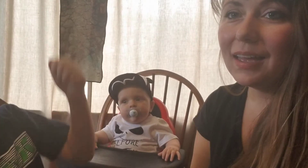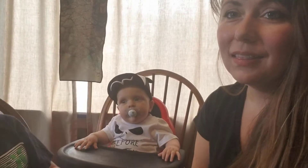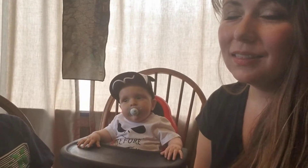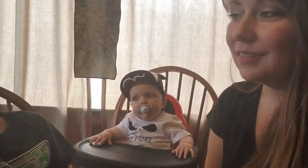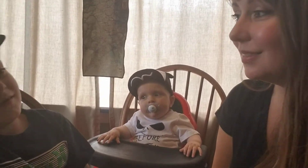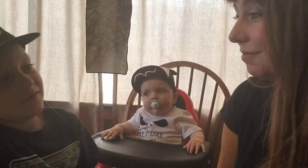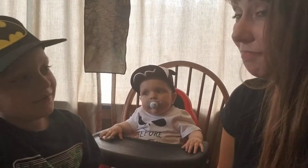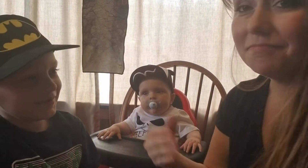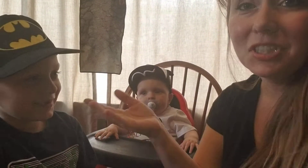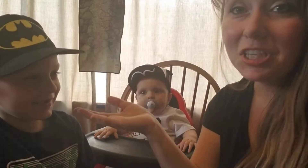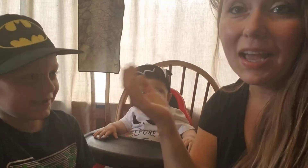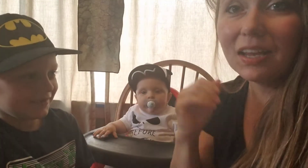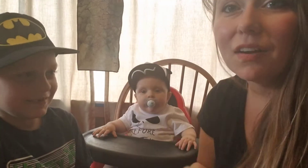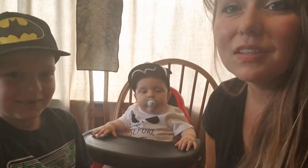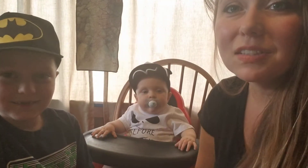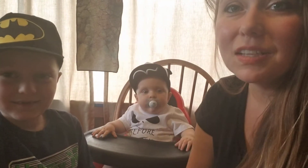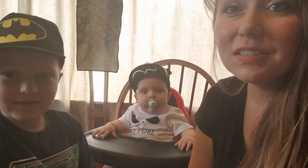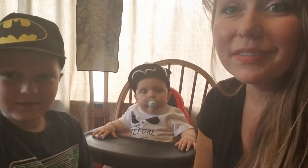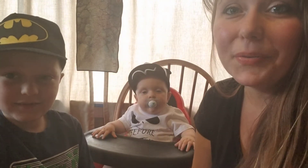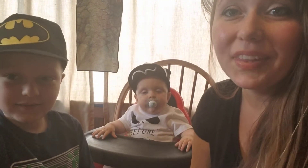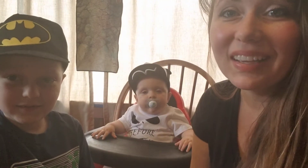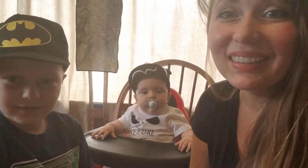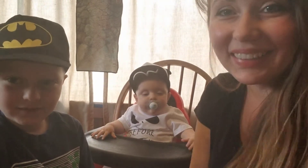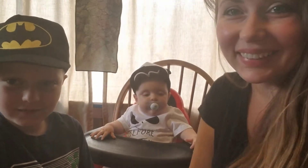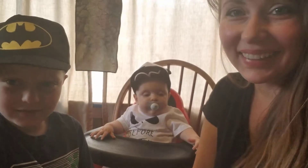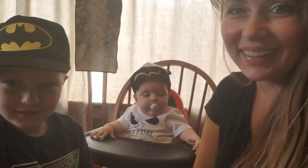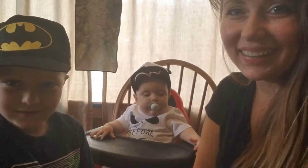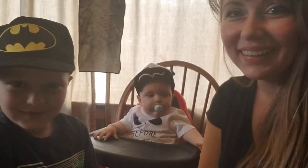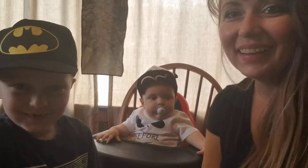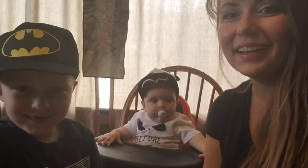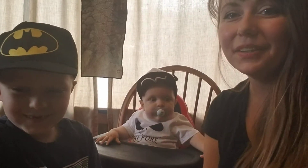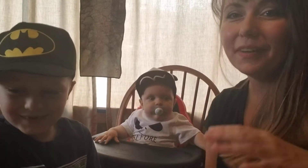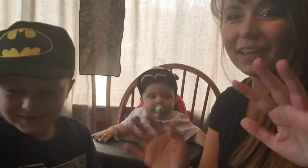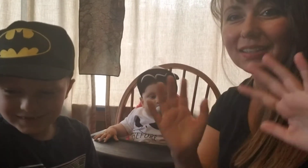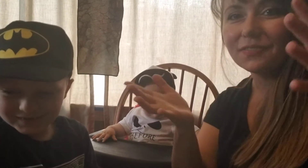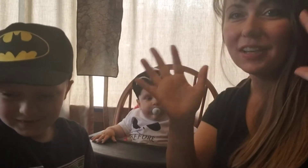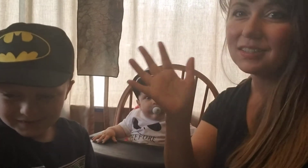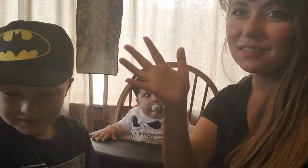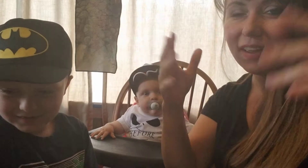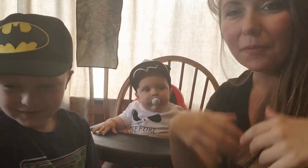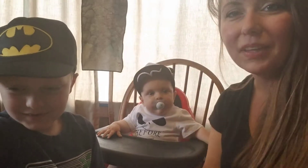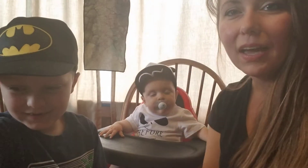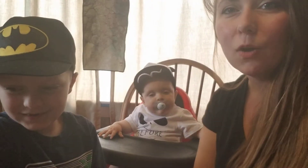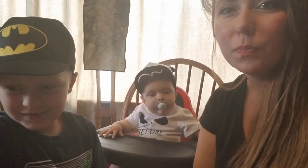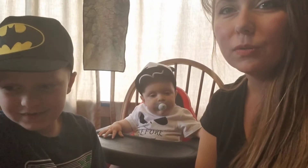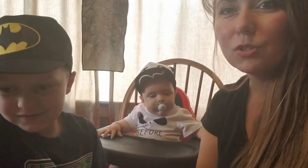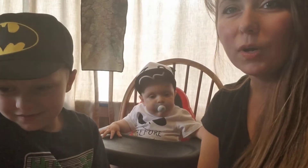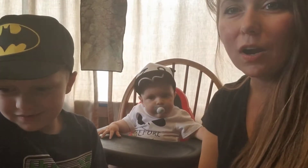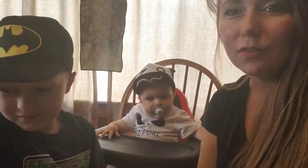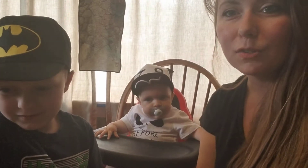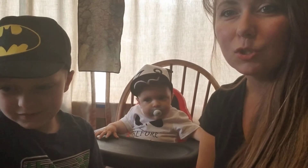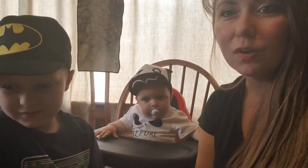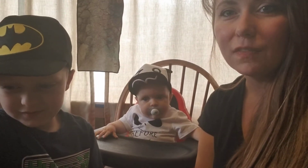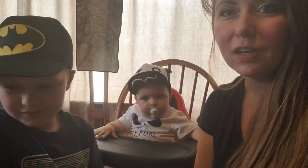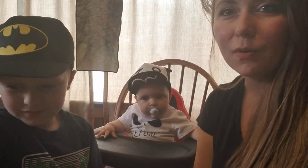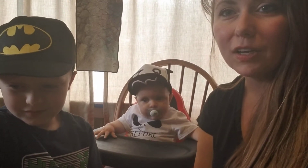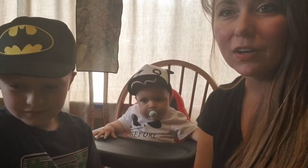And Channing obviously does his own thing. Anyways, friends and family, I hope you enjoyed our little short video here